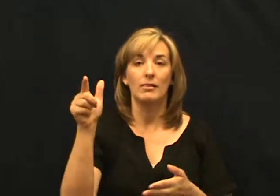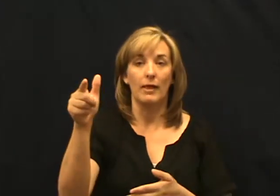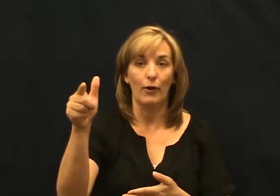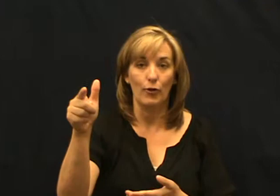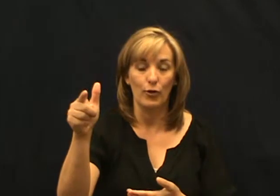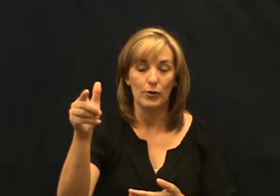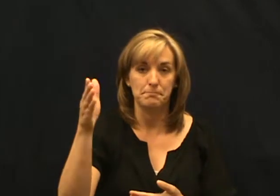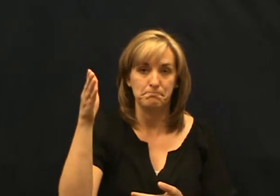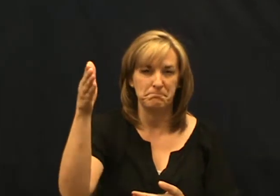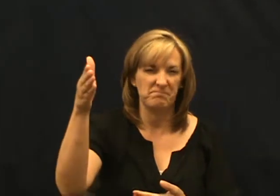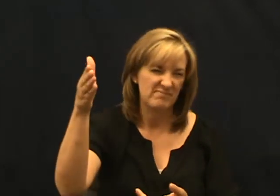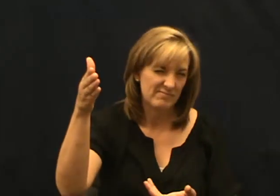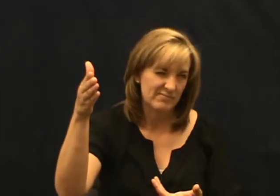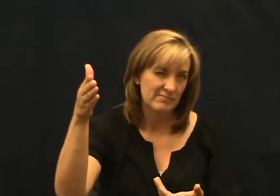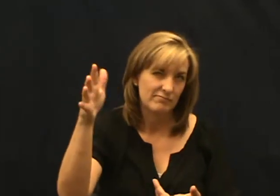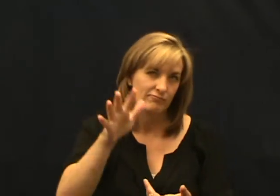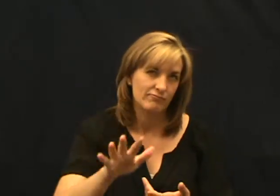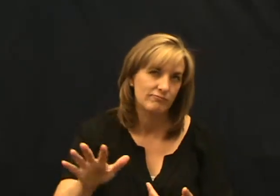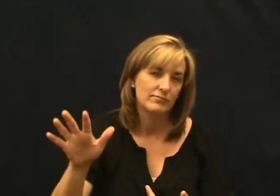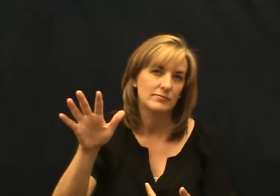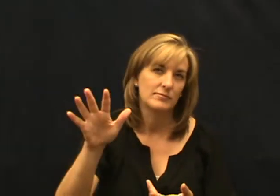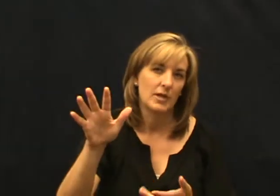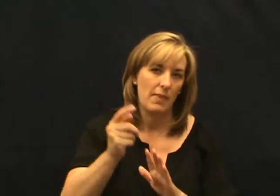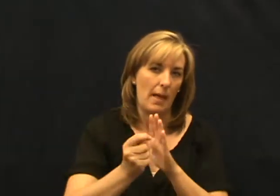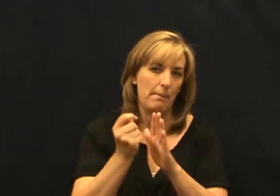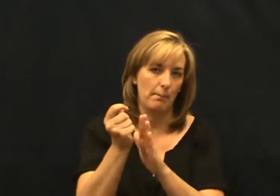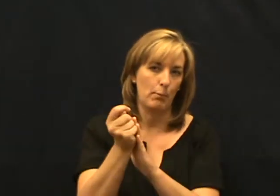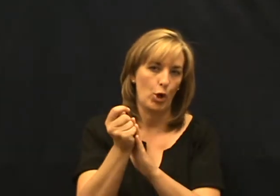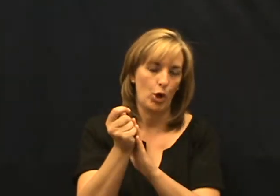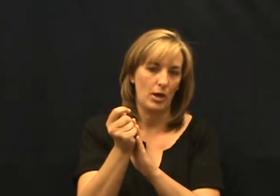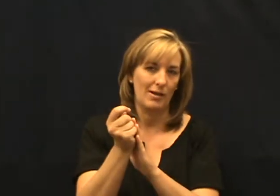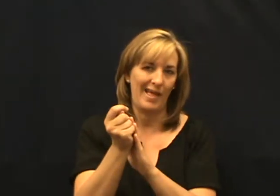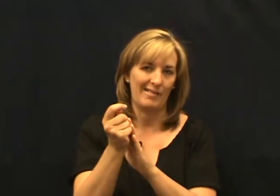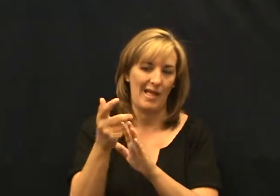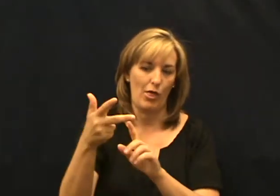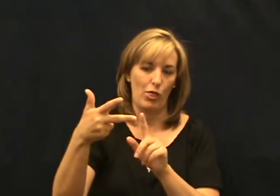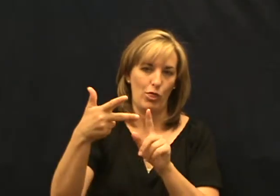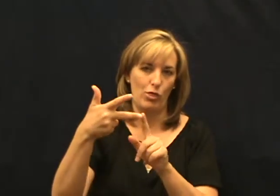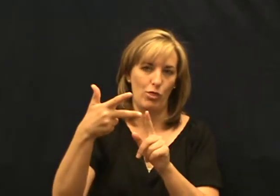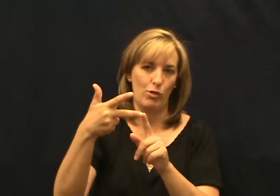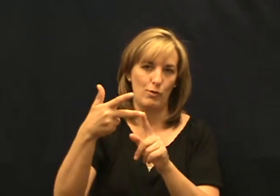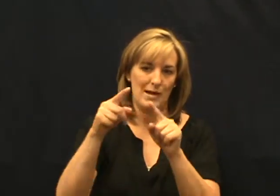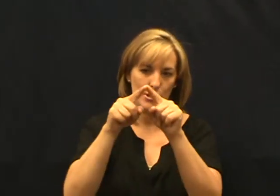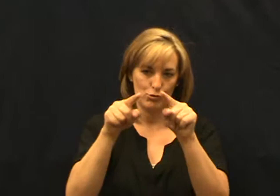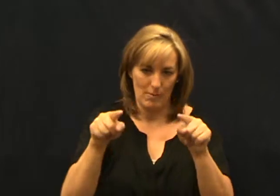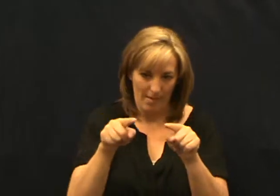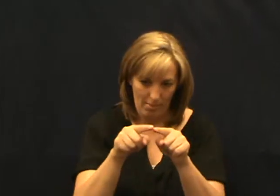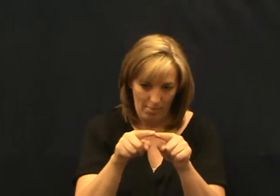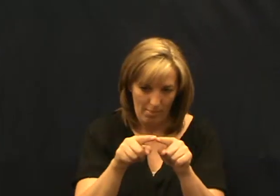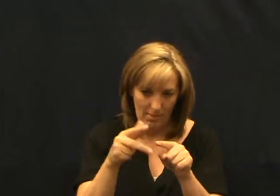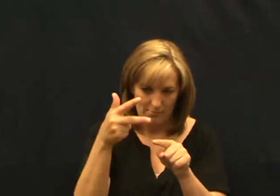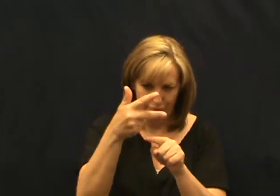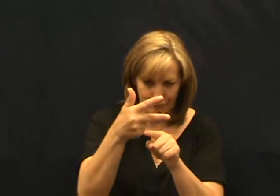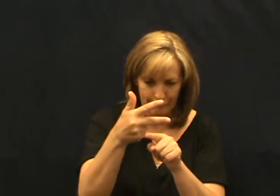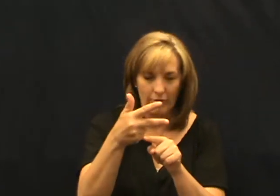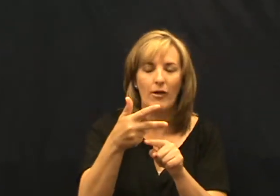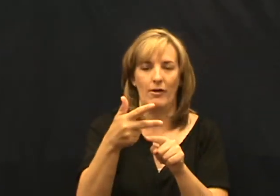future period, like represented by that little number 3 triangle, when we actually paid for that expense